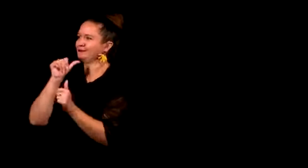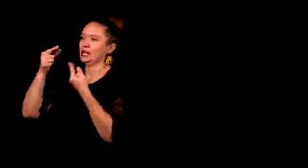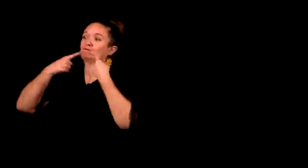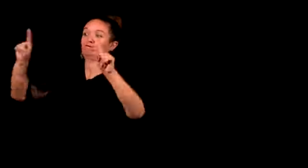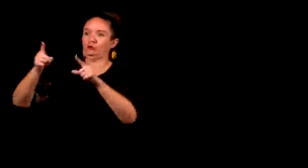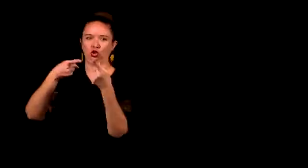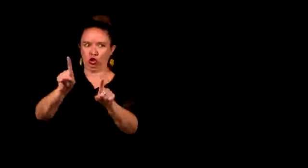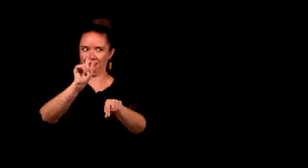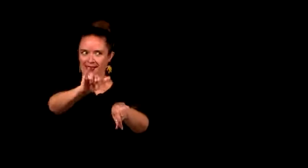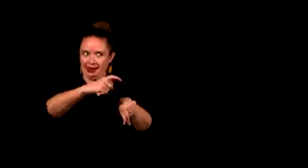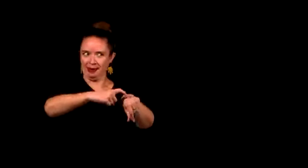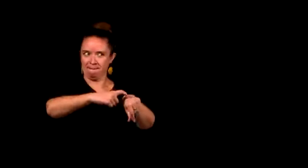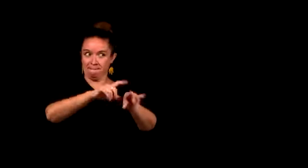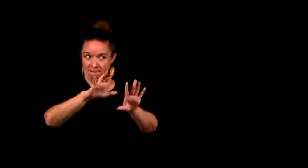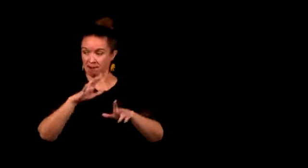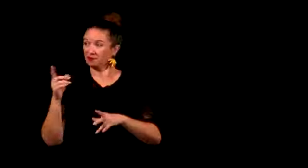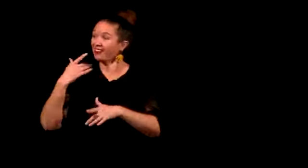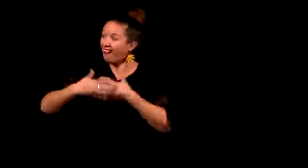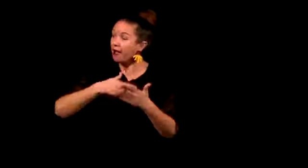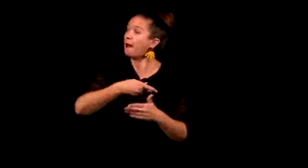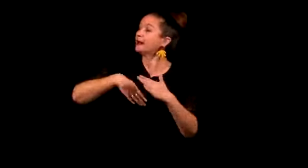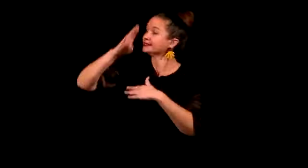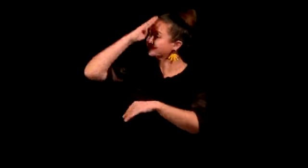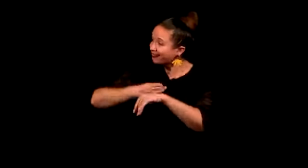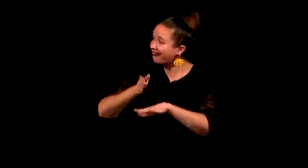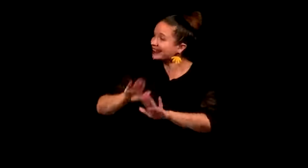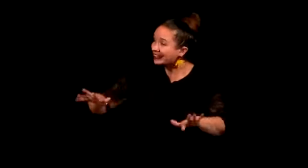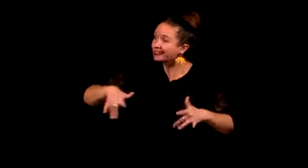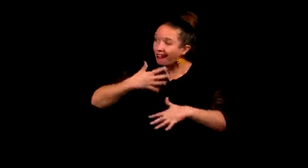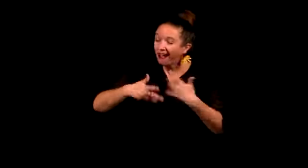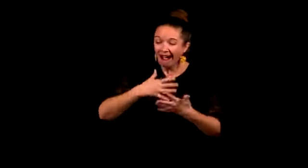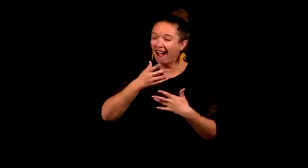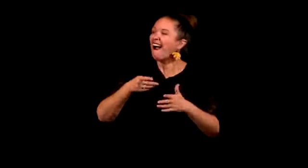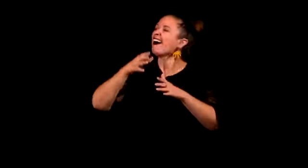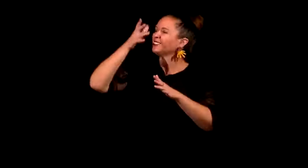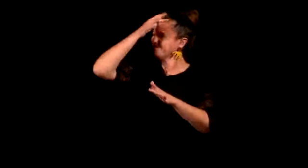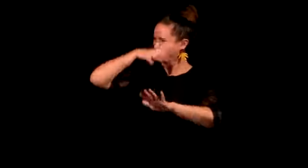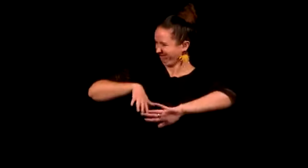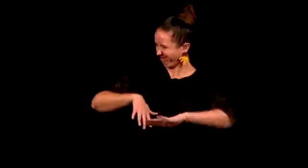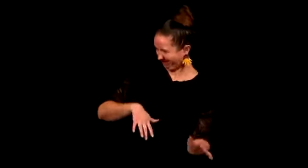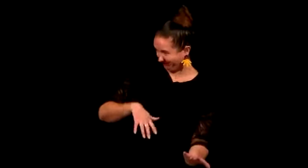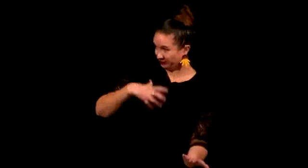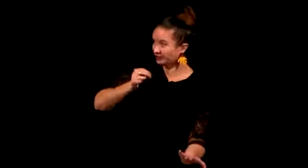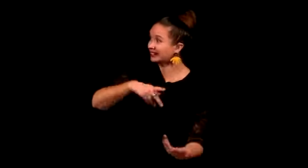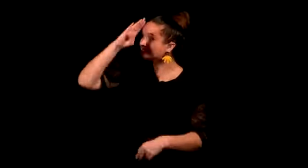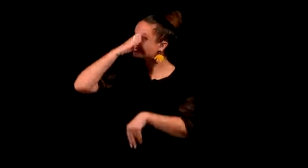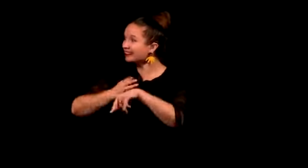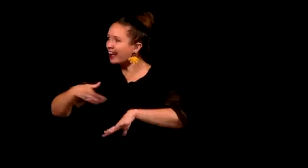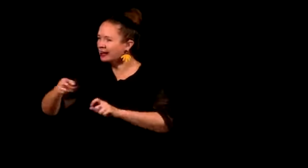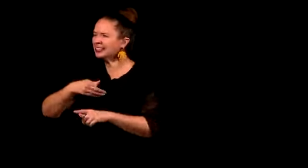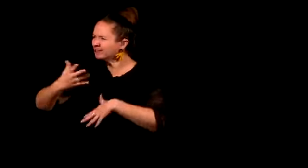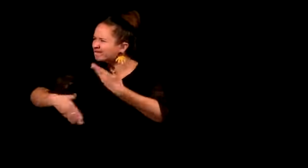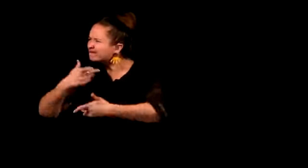time. It's going to fail. I cannot set up a church in China, at least not in that time. But for the children,